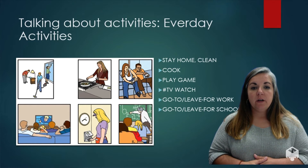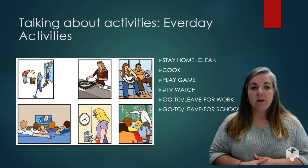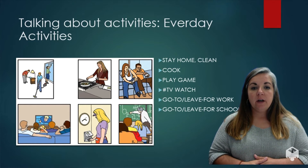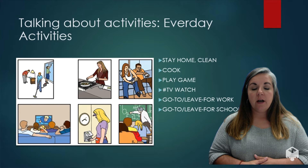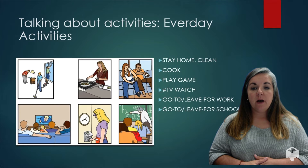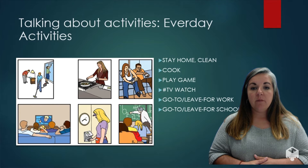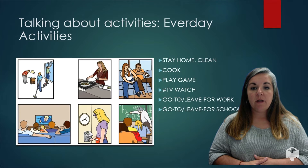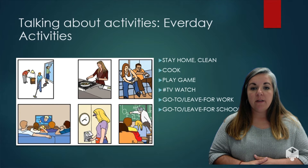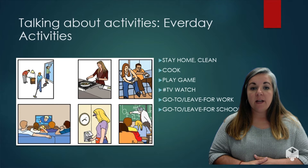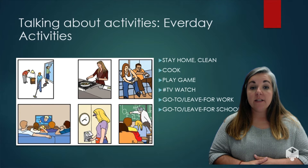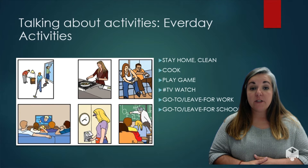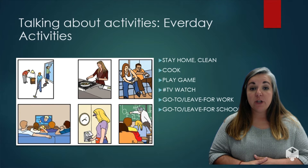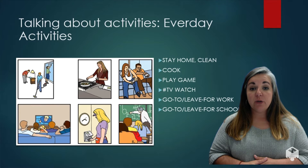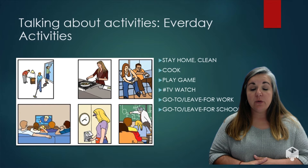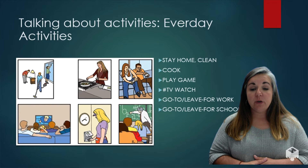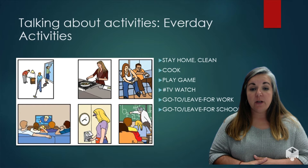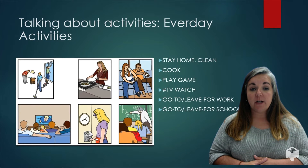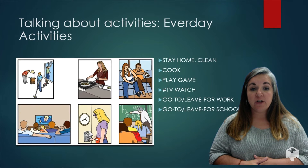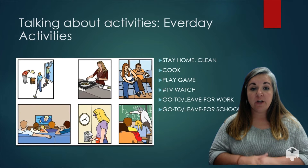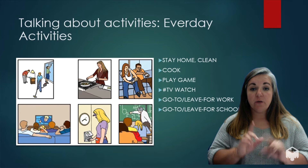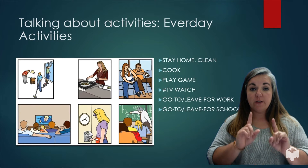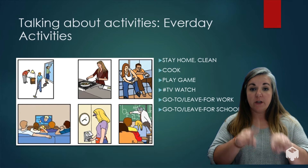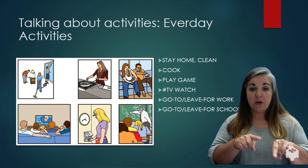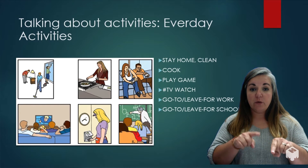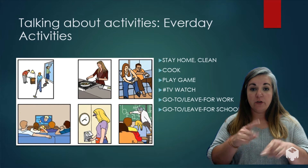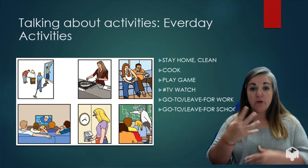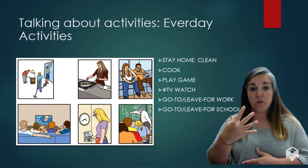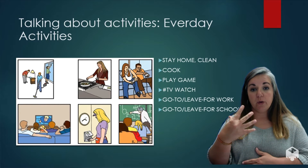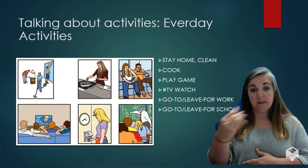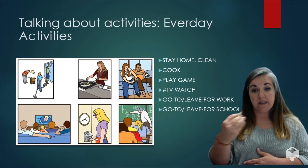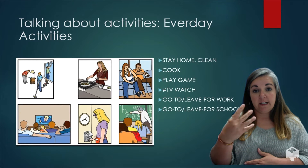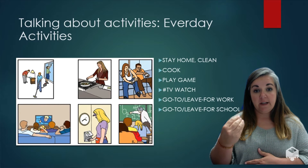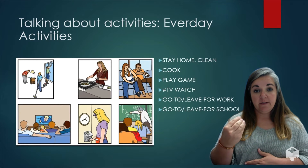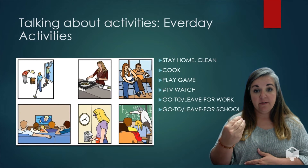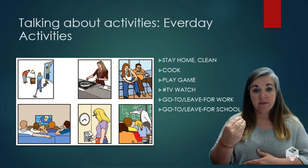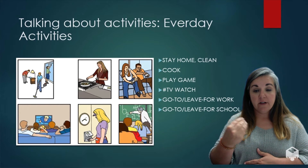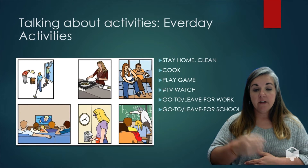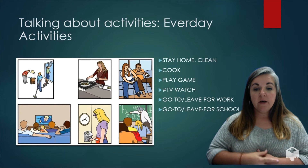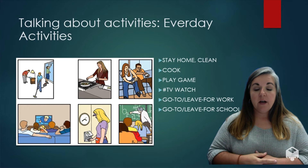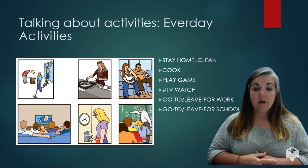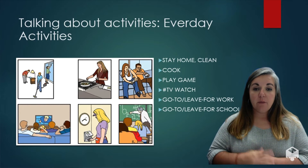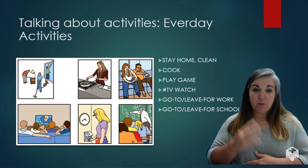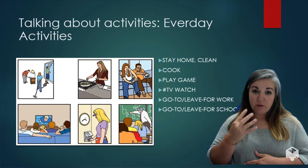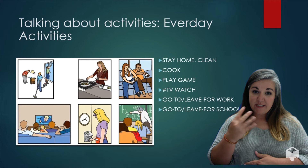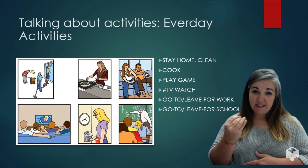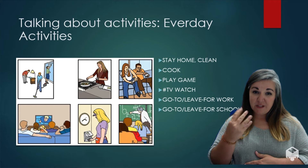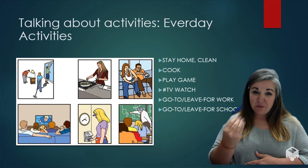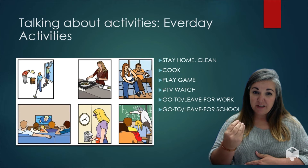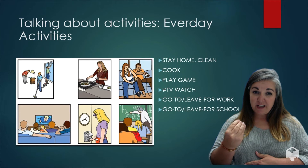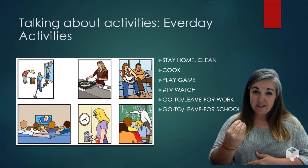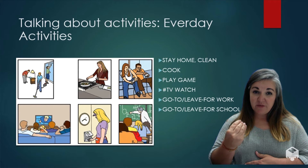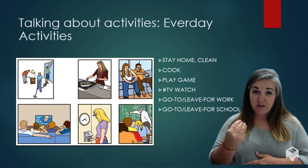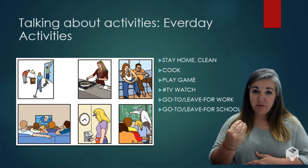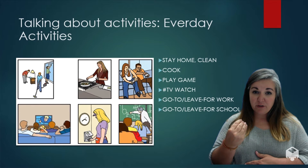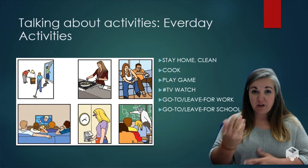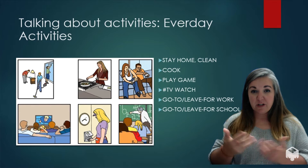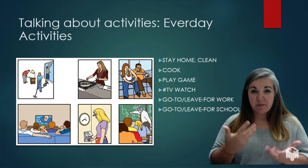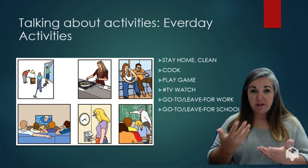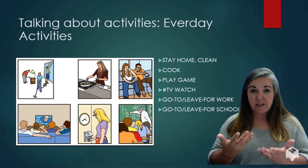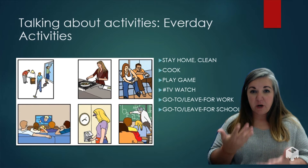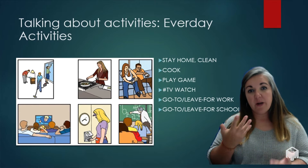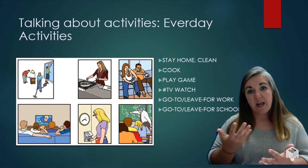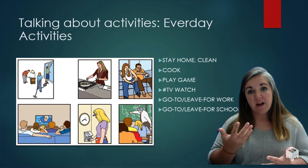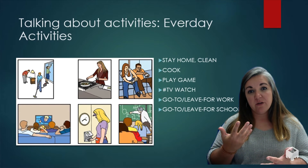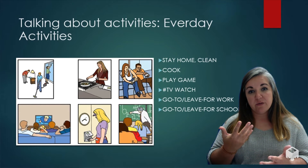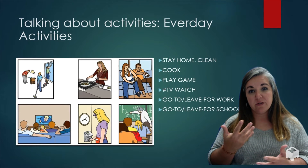The next one, and the next two, you can actually use the go to or leave. Remember we did this one last week. We were talking